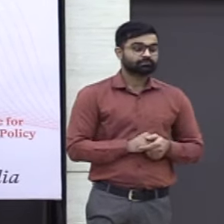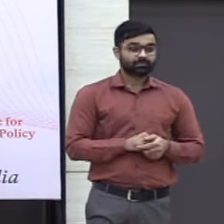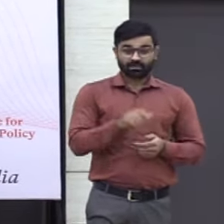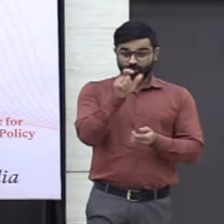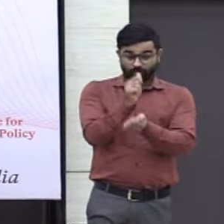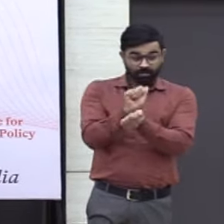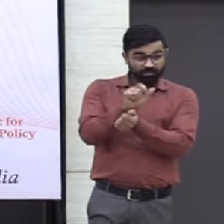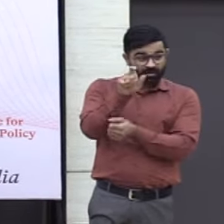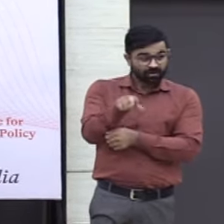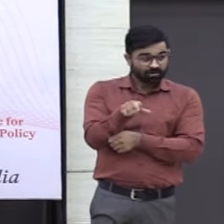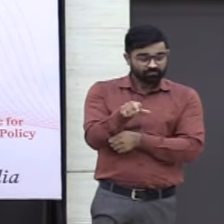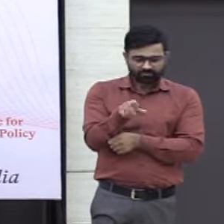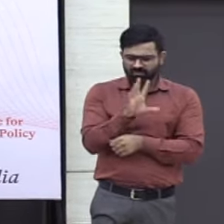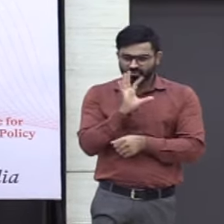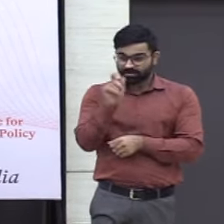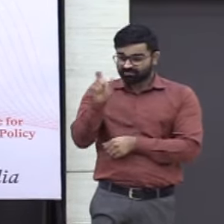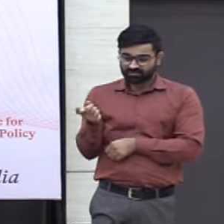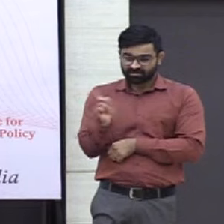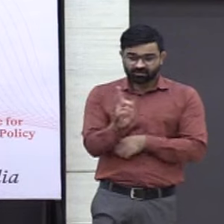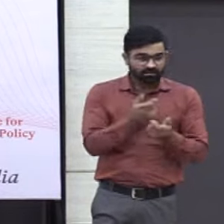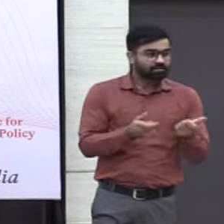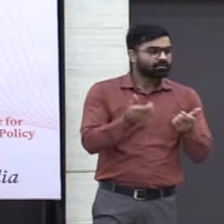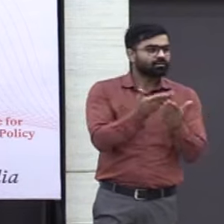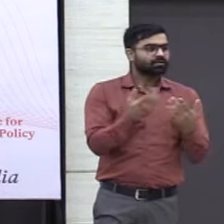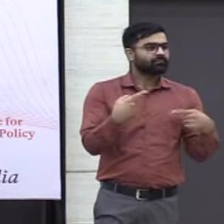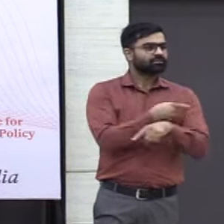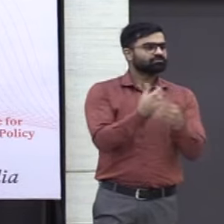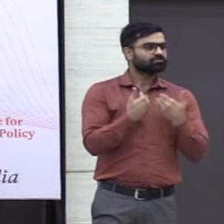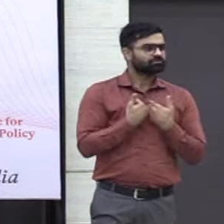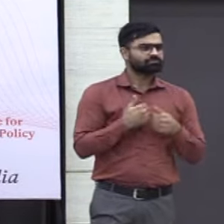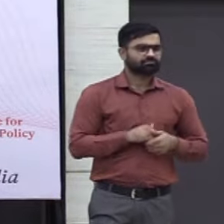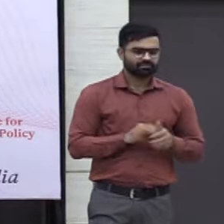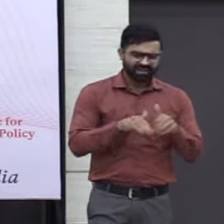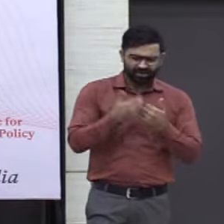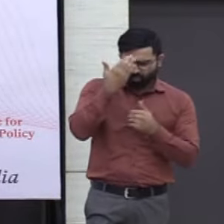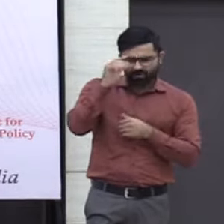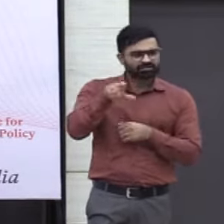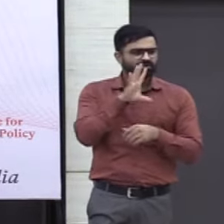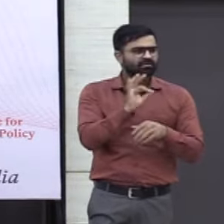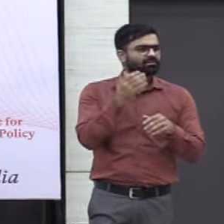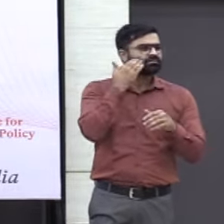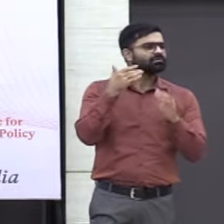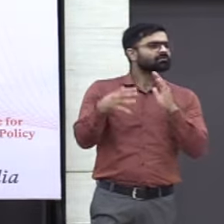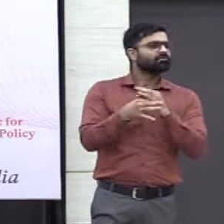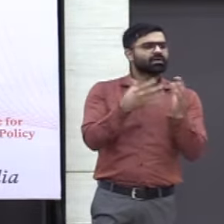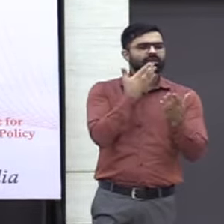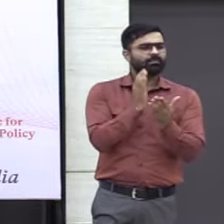Police officer has to prevent such person from committing a further offense. How will he determine on a